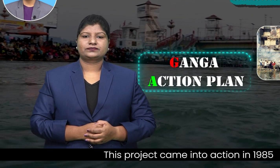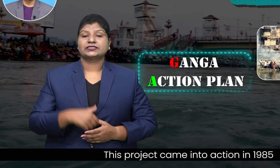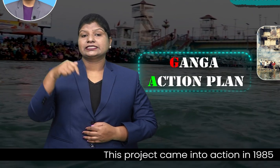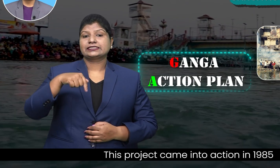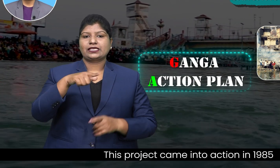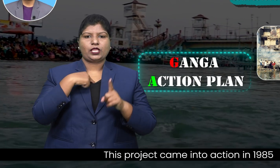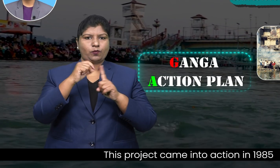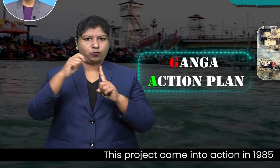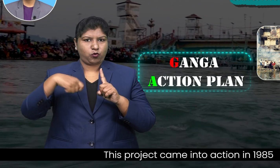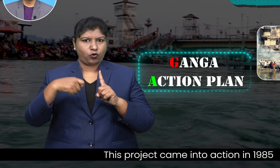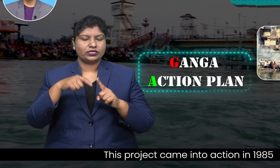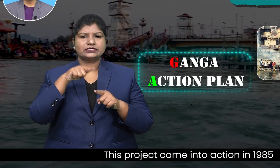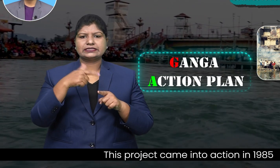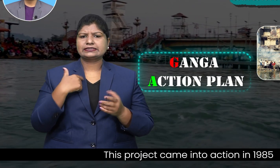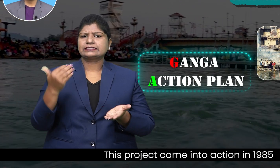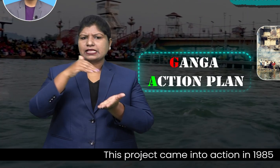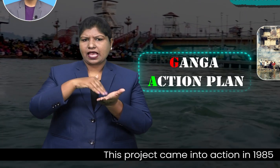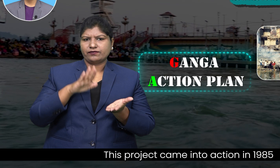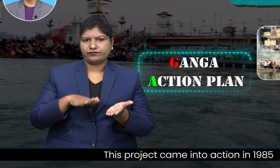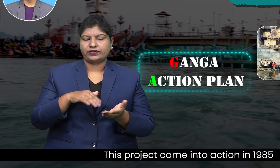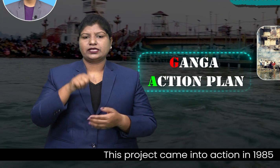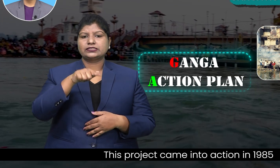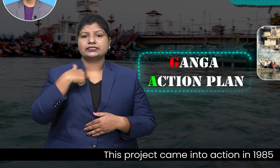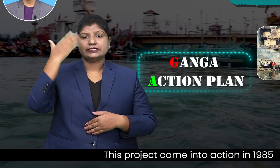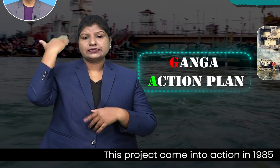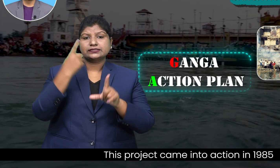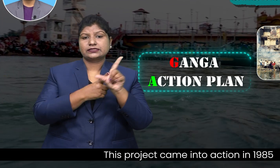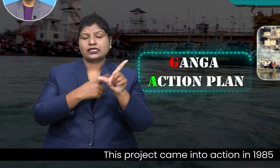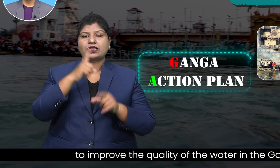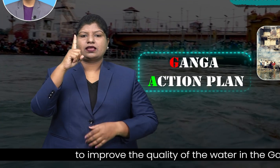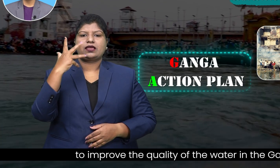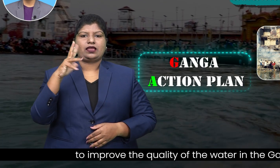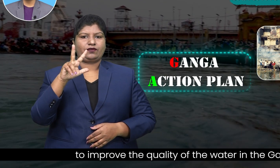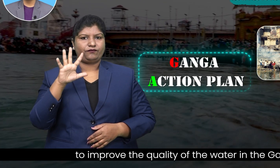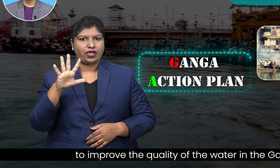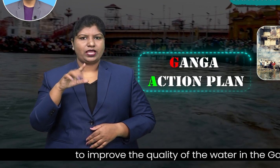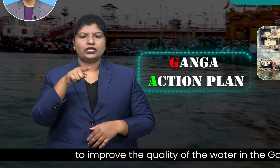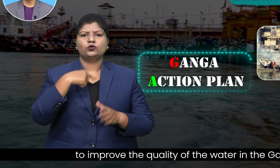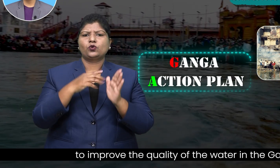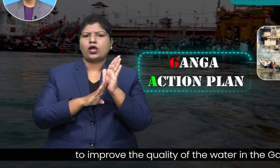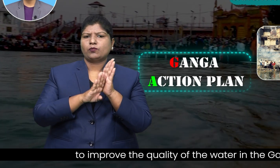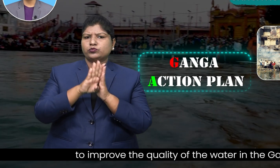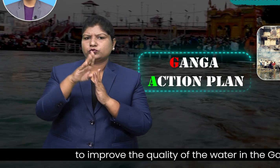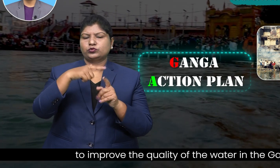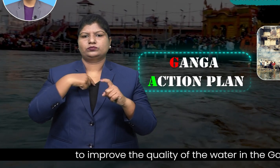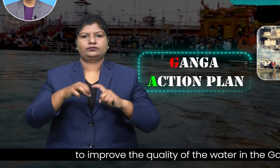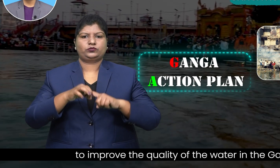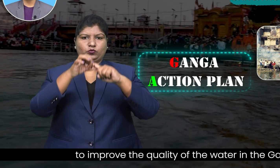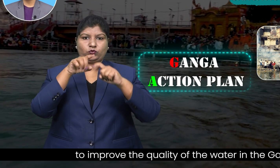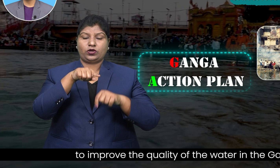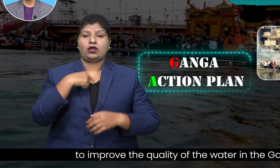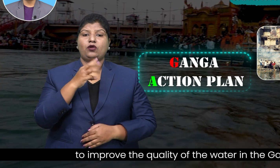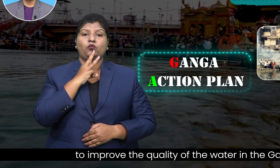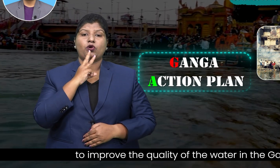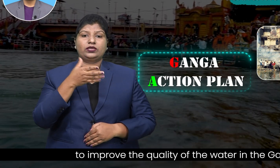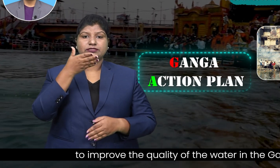This project came into action in 1985 to improve the quality of the water in